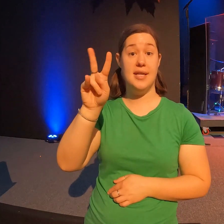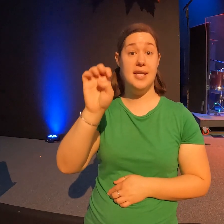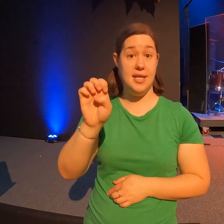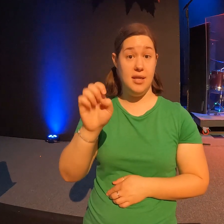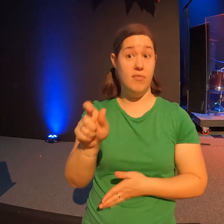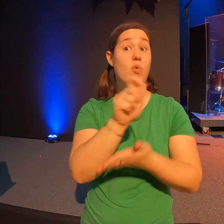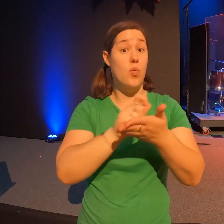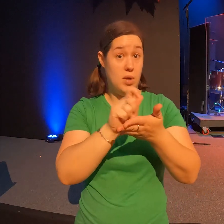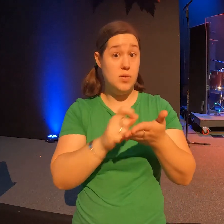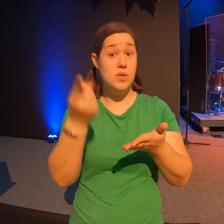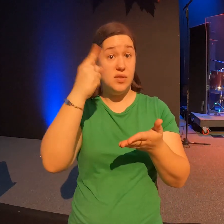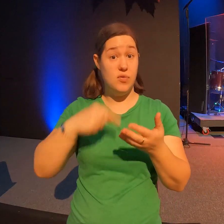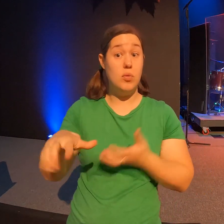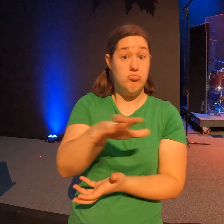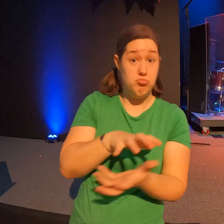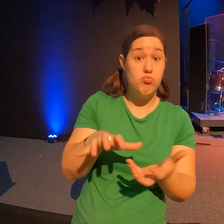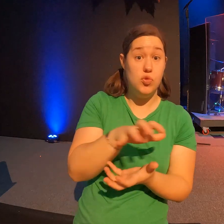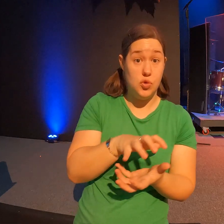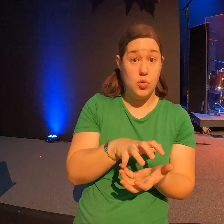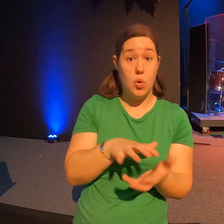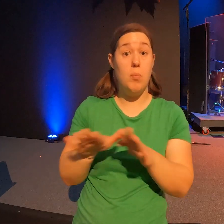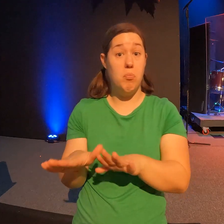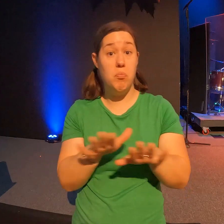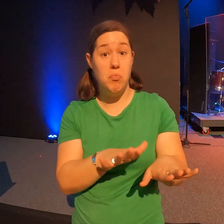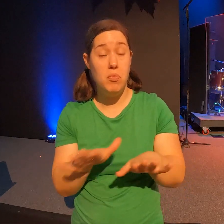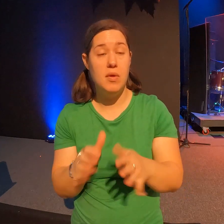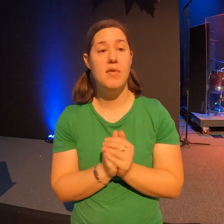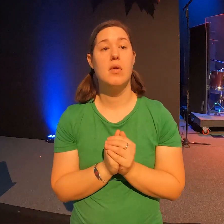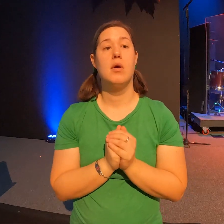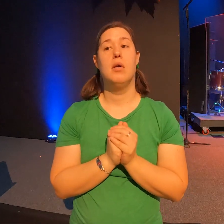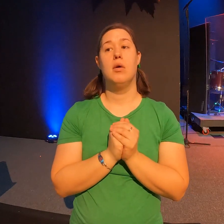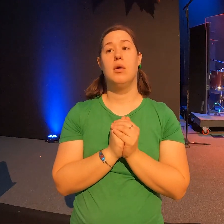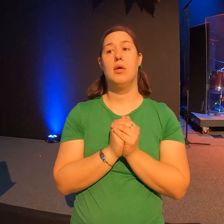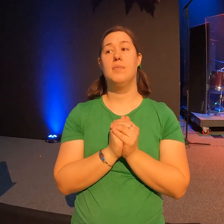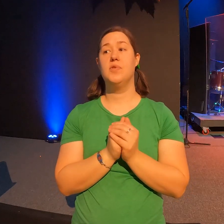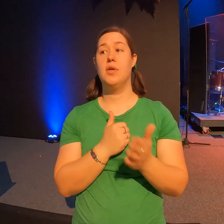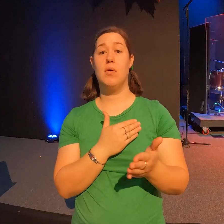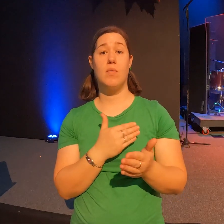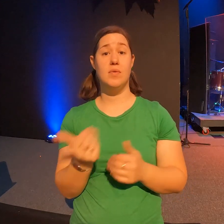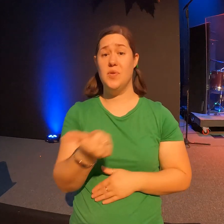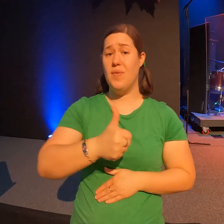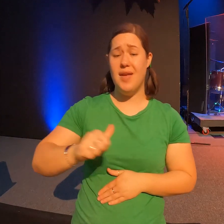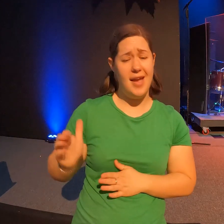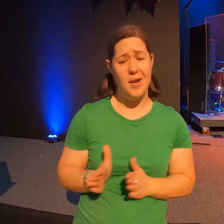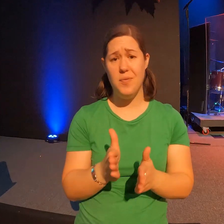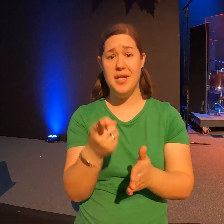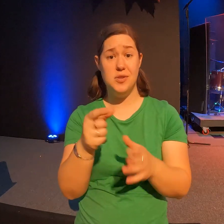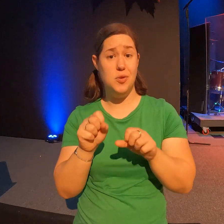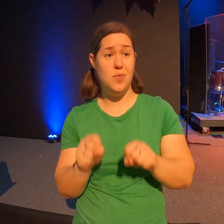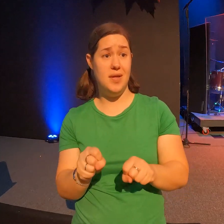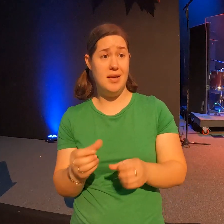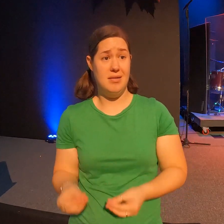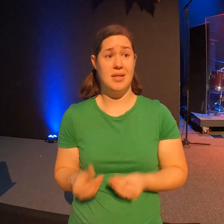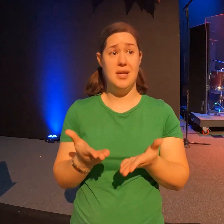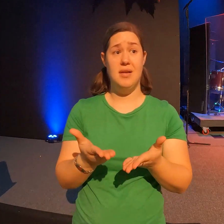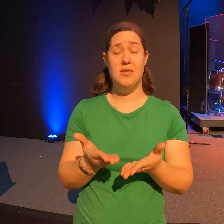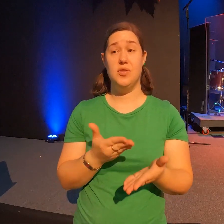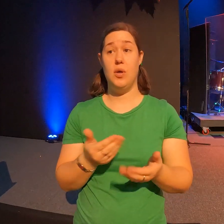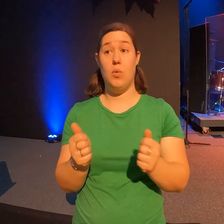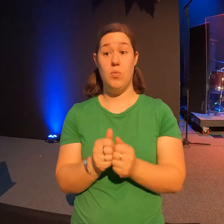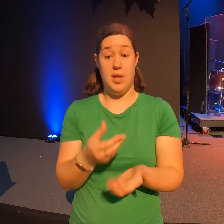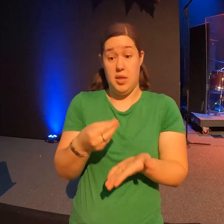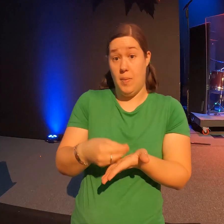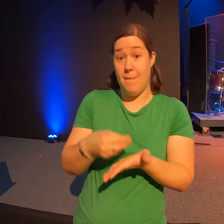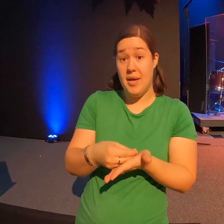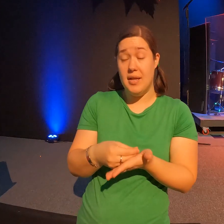is you are able to give, whether it's for financial gifts or being the hands and feet, know that we appreciate so much the generosity you